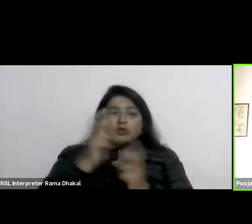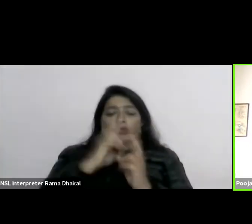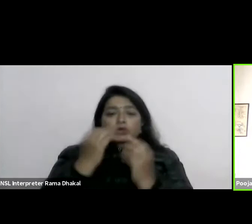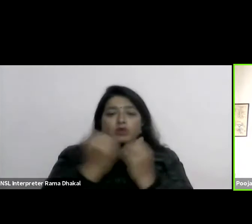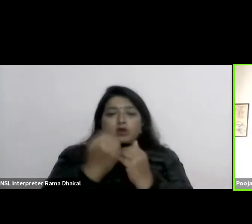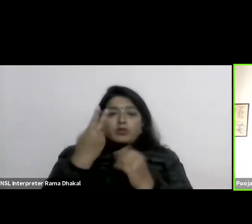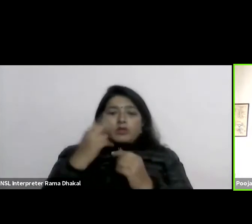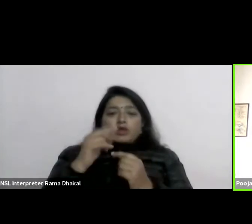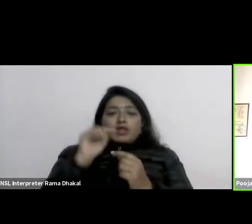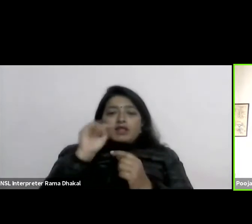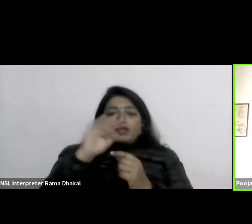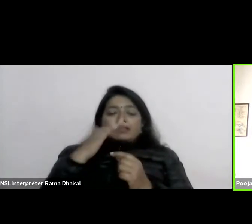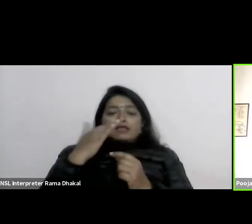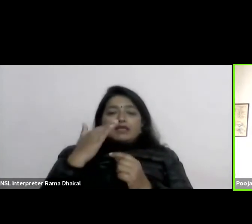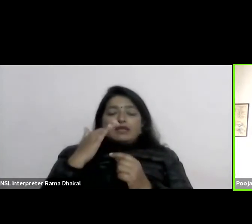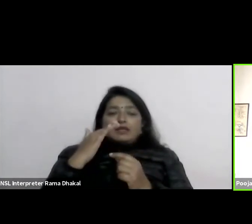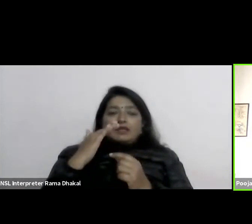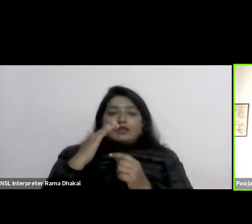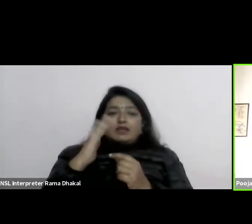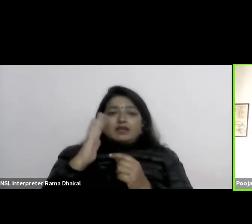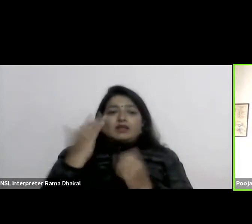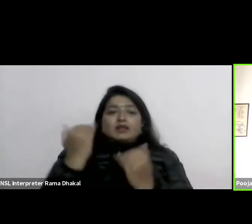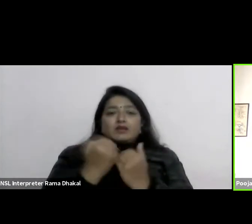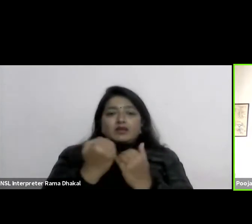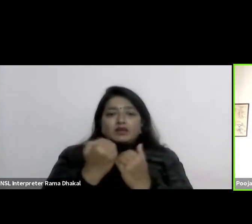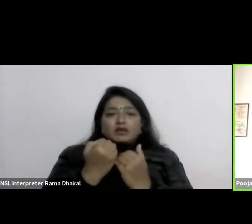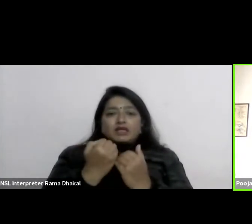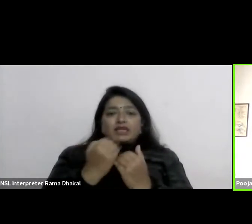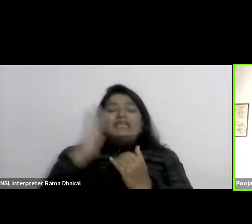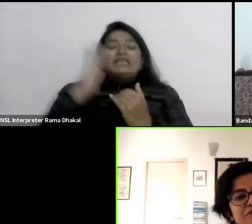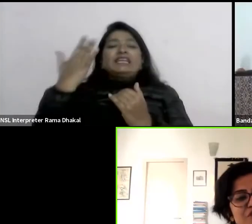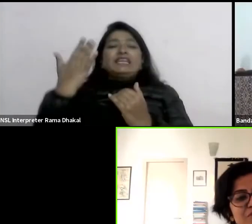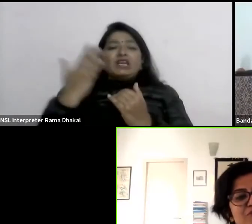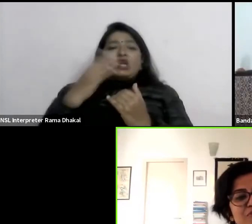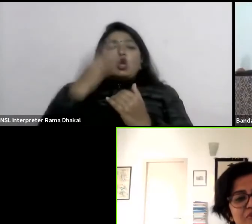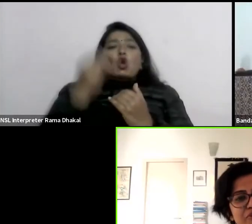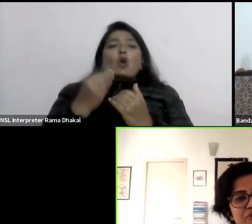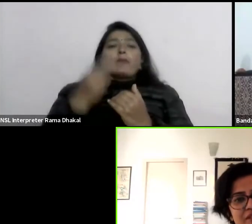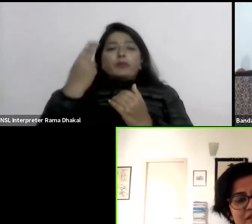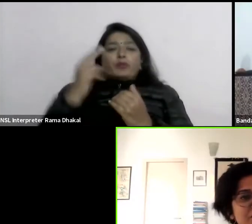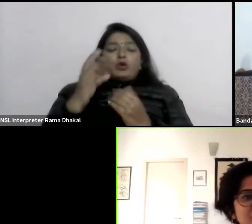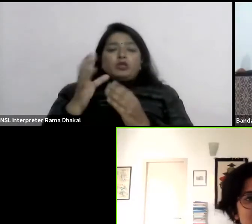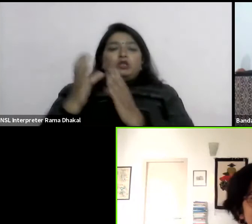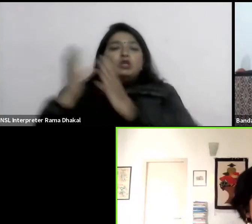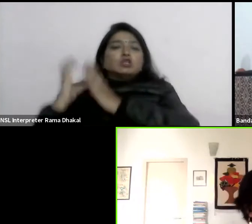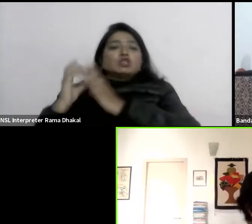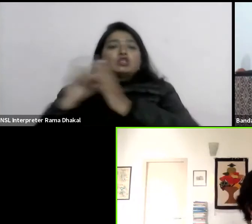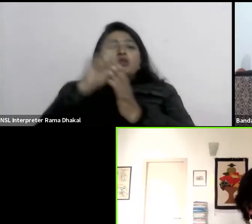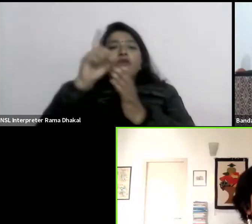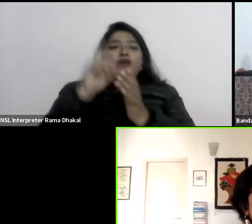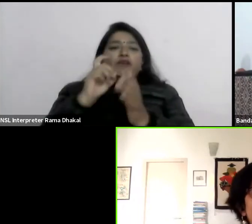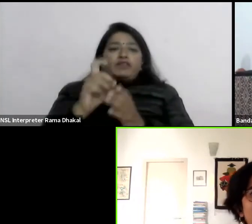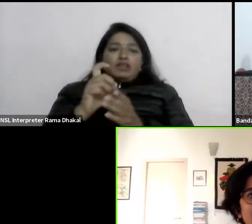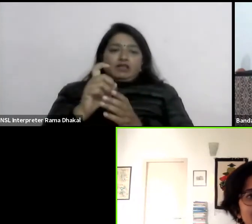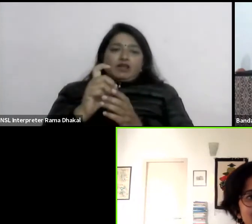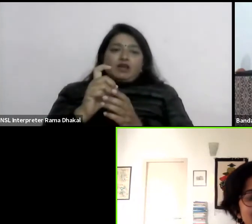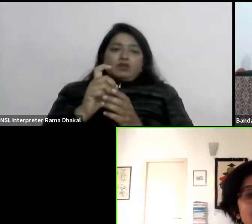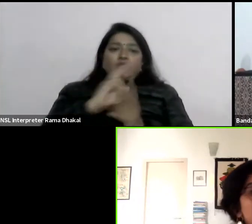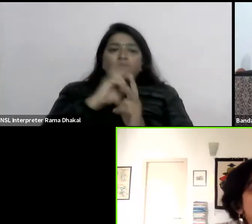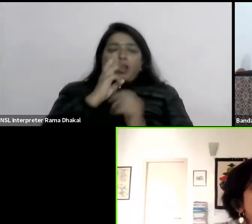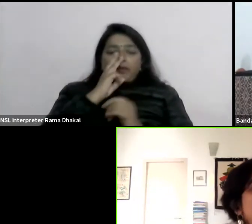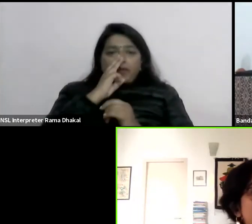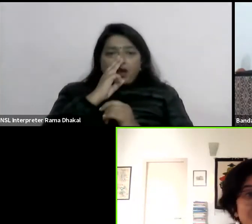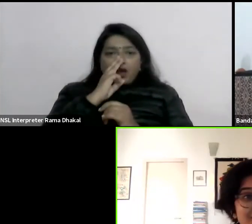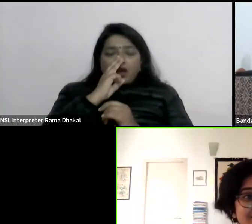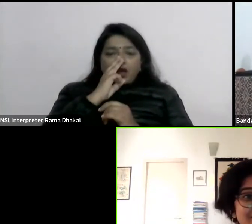what will then it mean for almost a lack of accountability for the movements that the committee represents, and